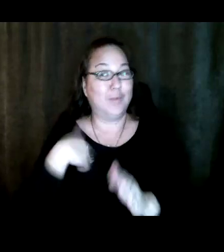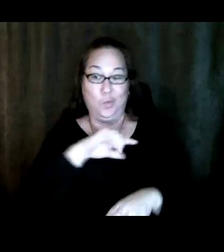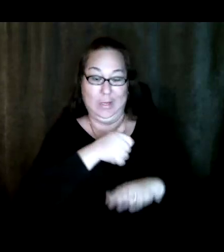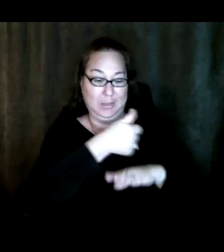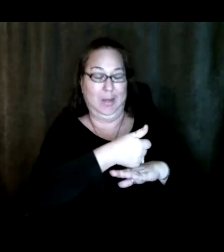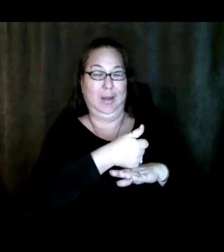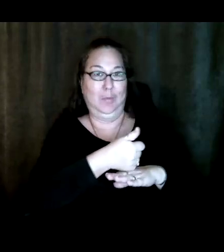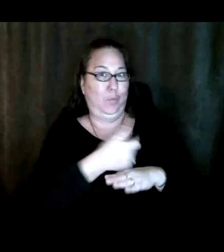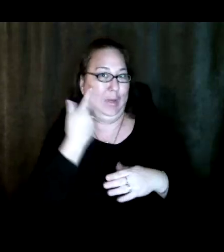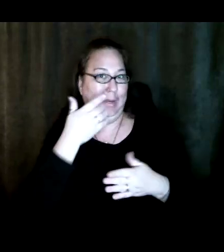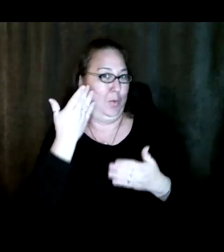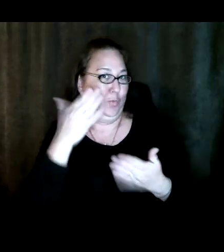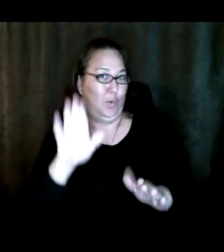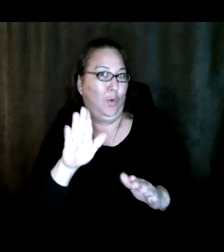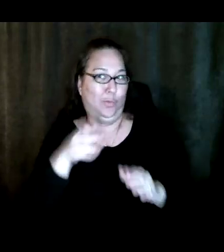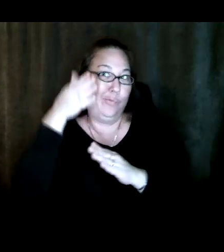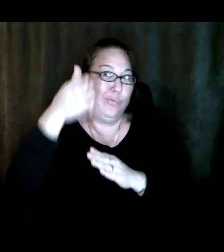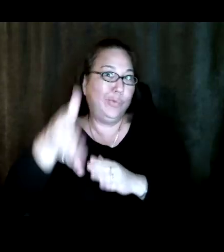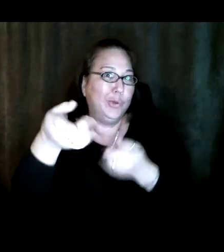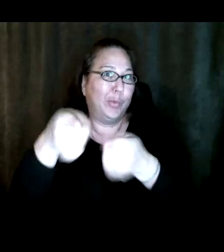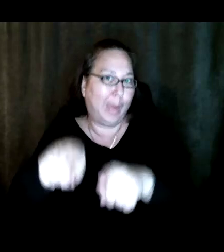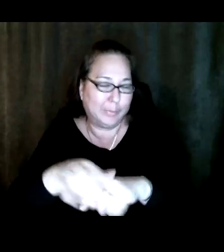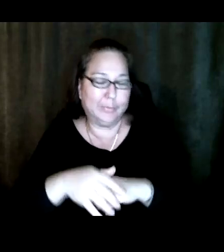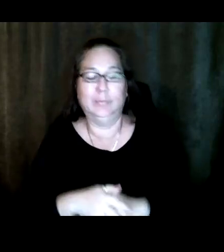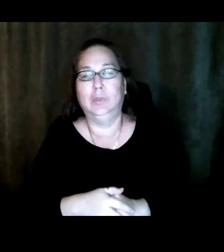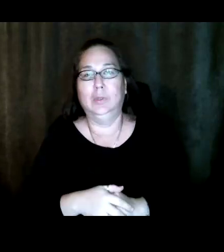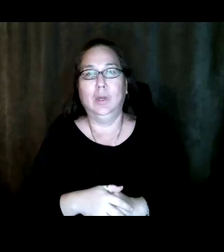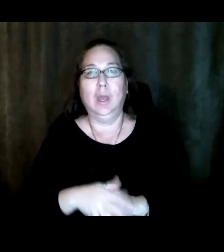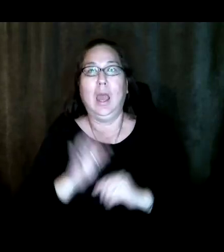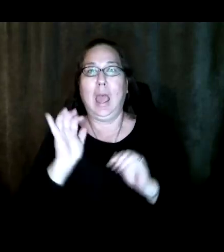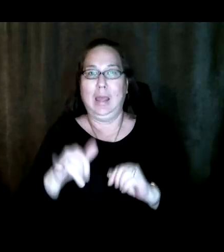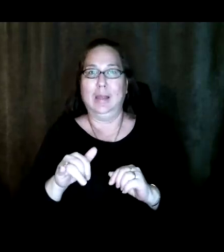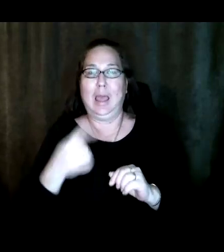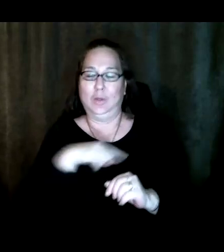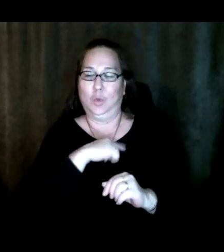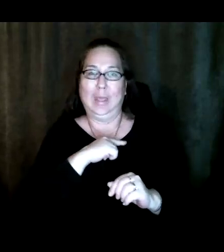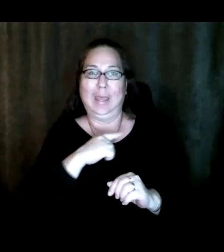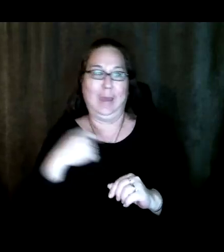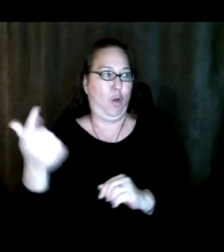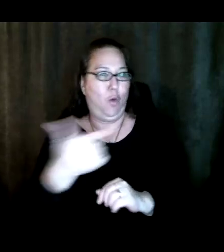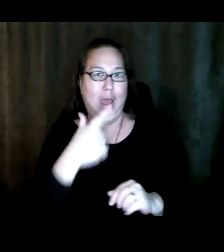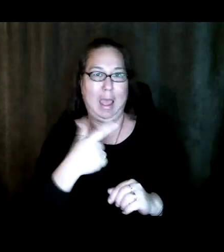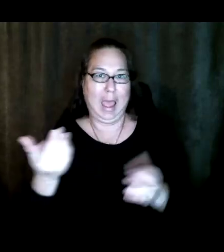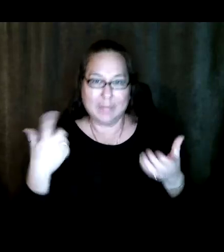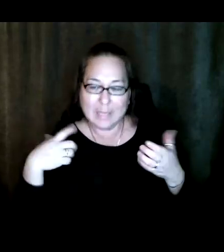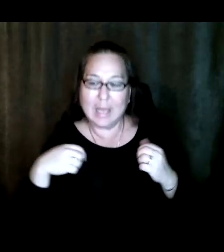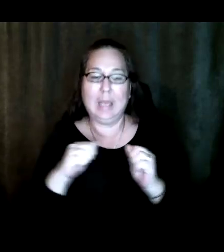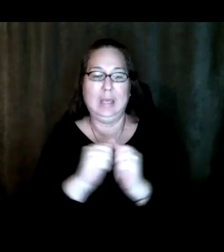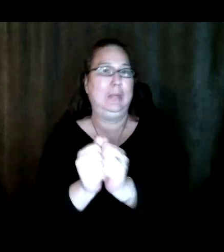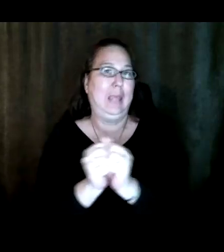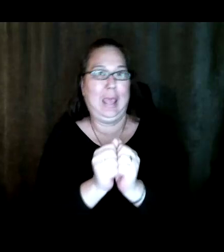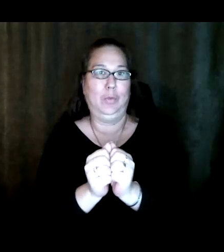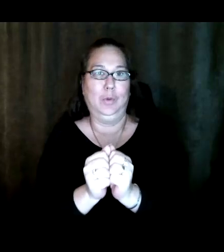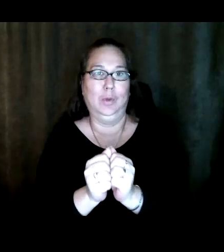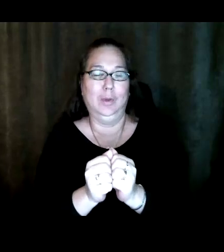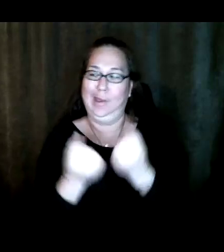to sort of give everybody that message that we need to come together with something that's coherent for all of our